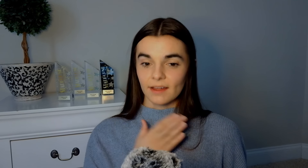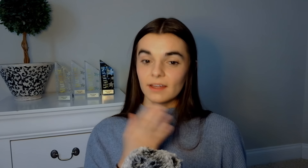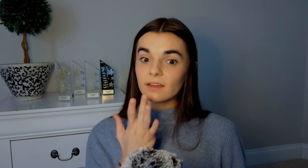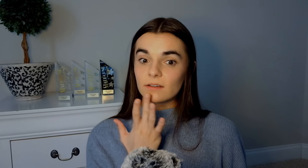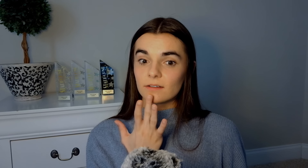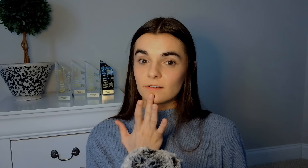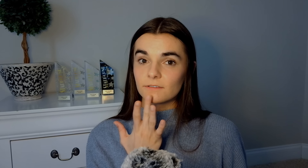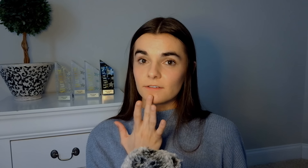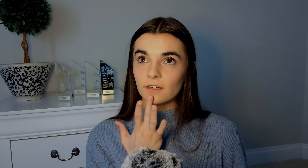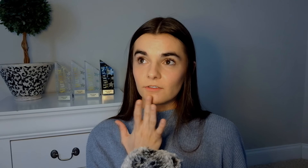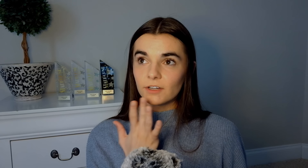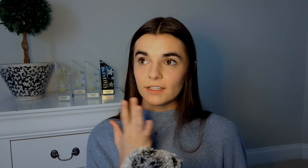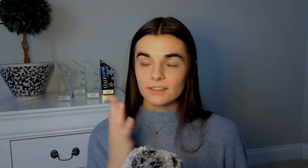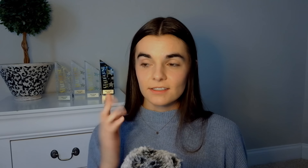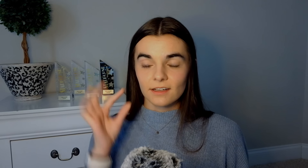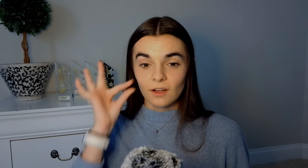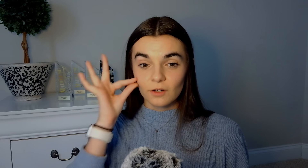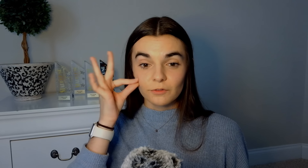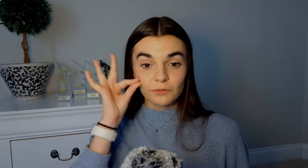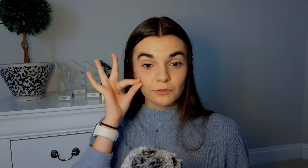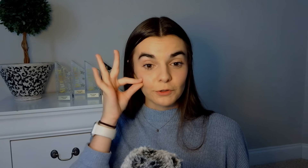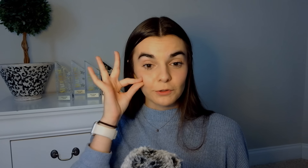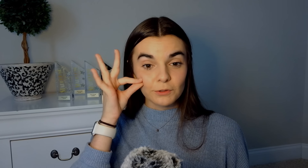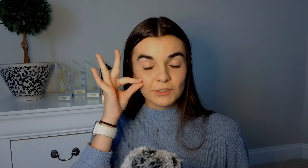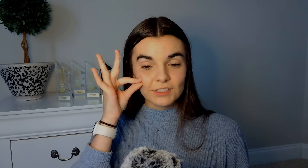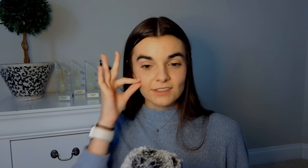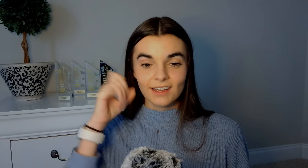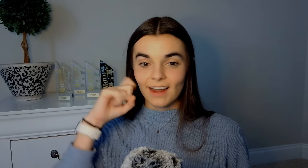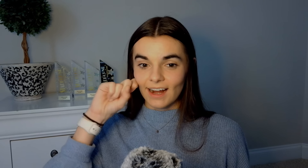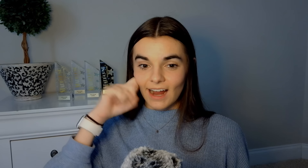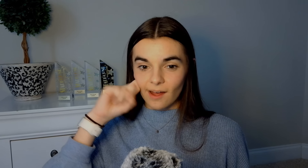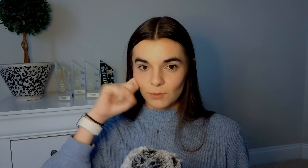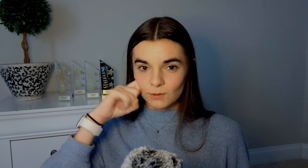My favorite fruit, apples.